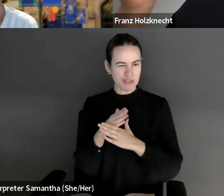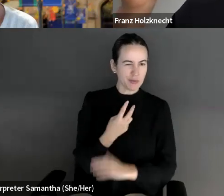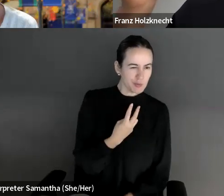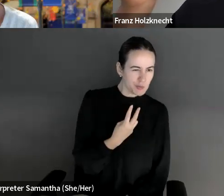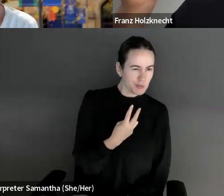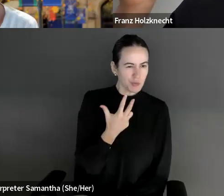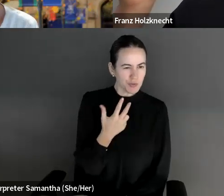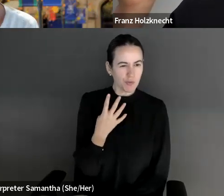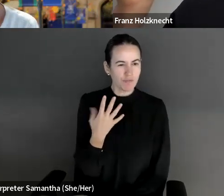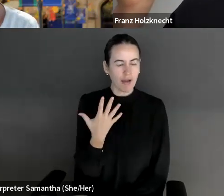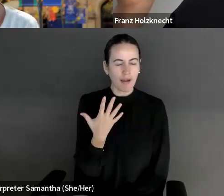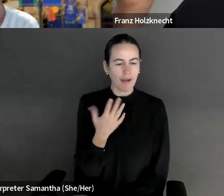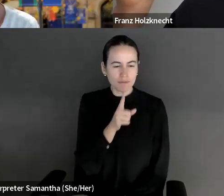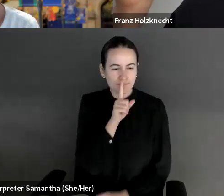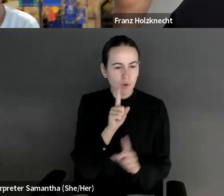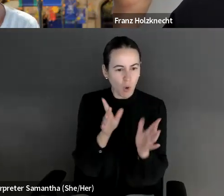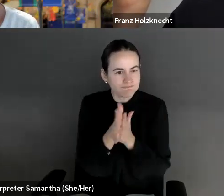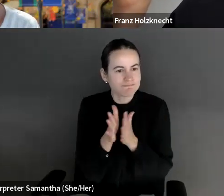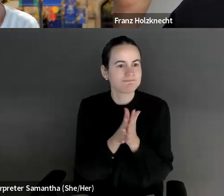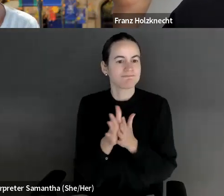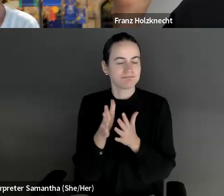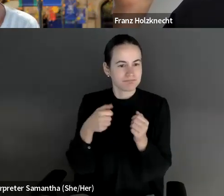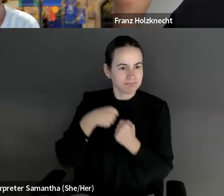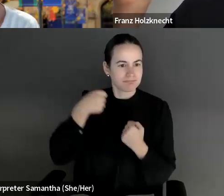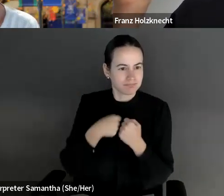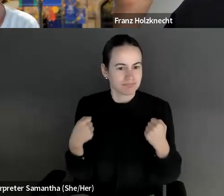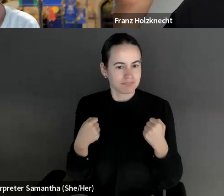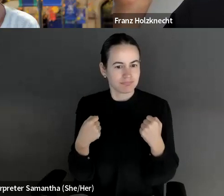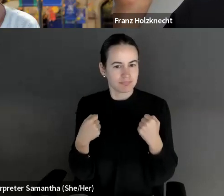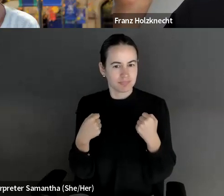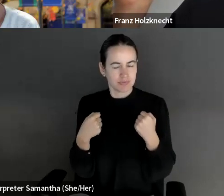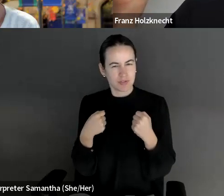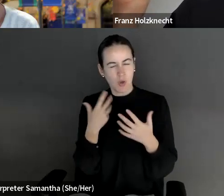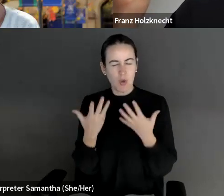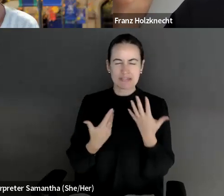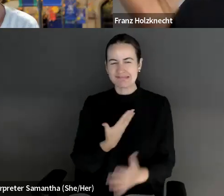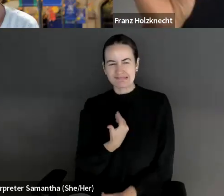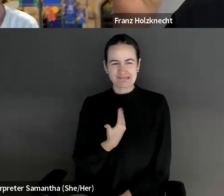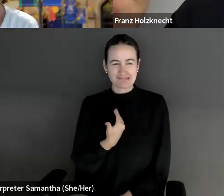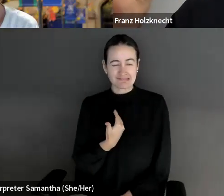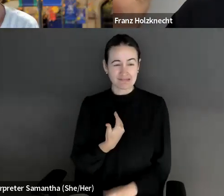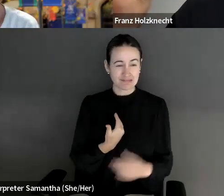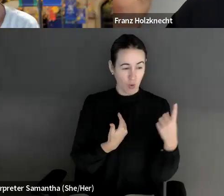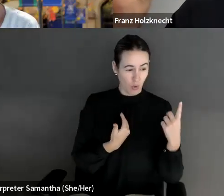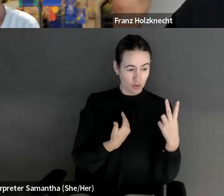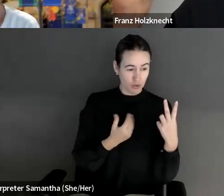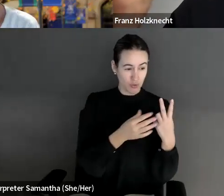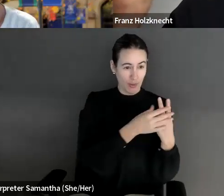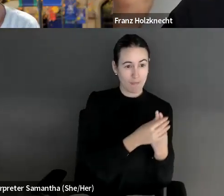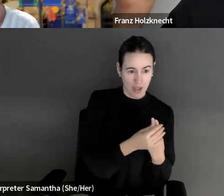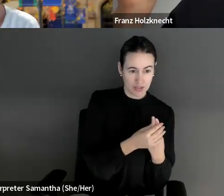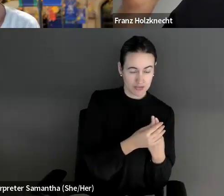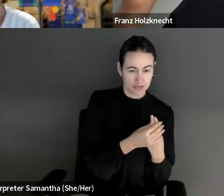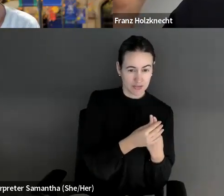not described. Whether we should still go ahead and combine 1 and 2 to make it into a 5-point